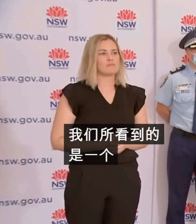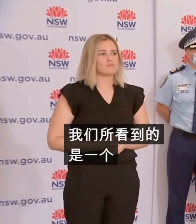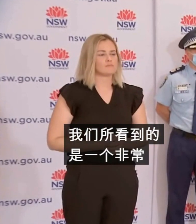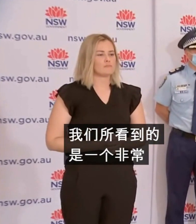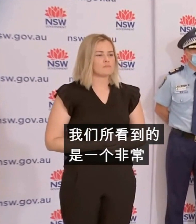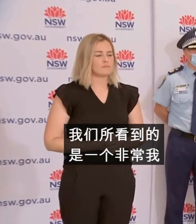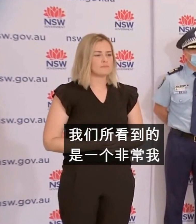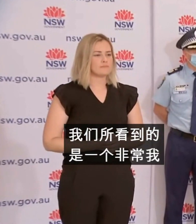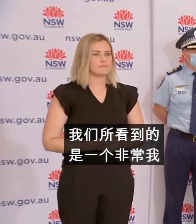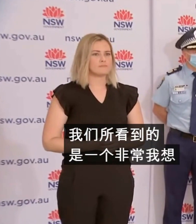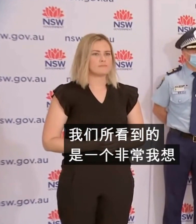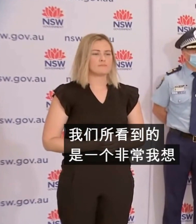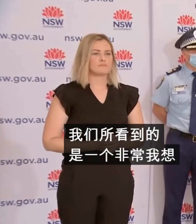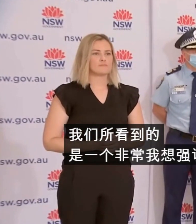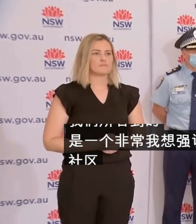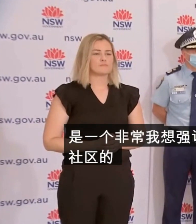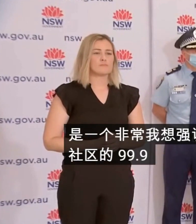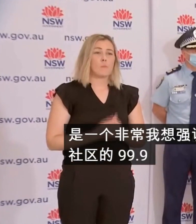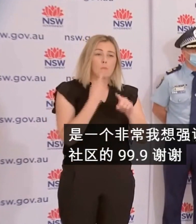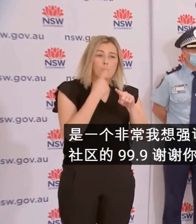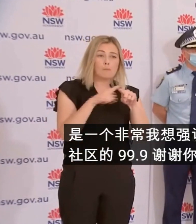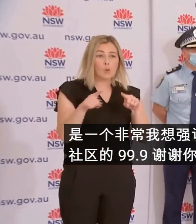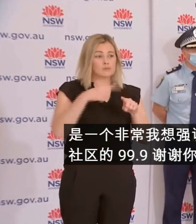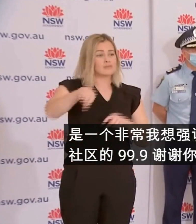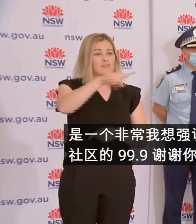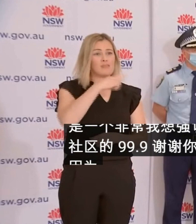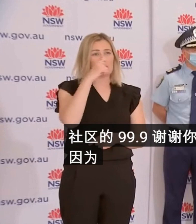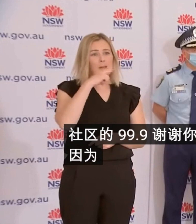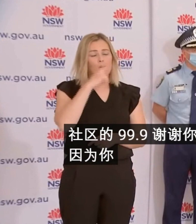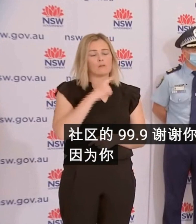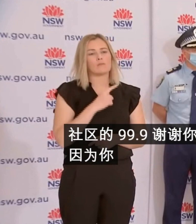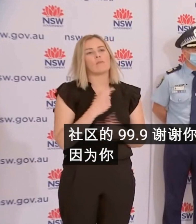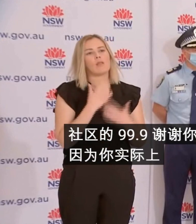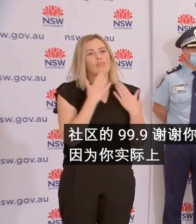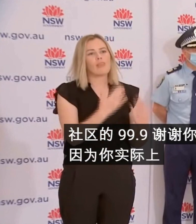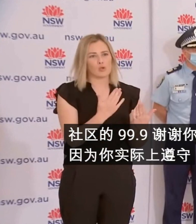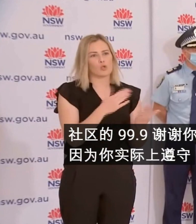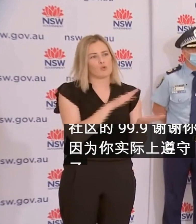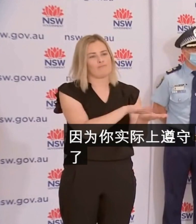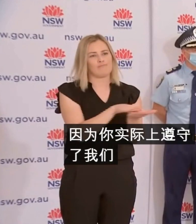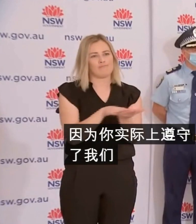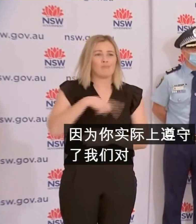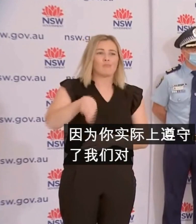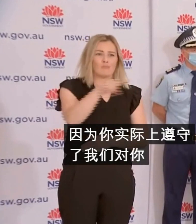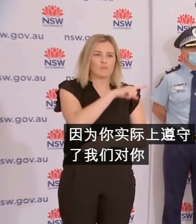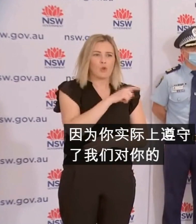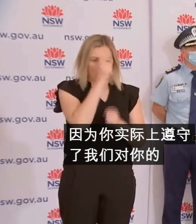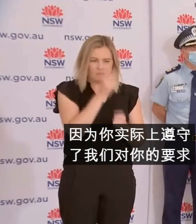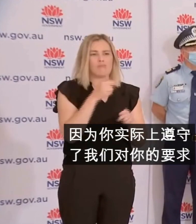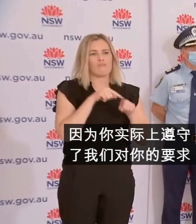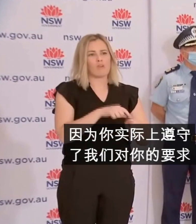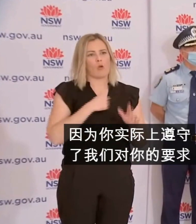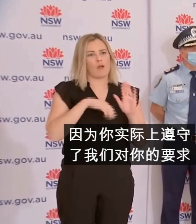want to emphasise, 99.9% of the community. Thank you, because you are actually complying with what we've asked of